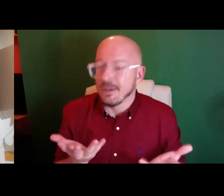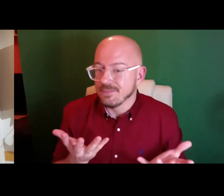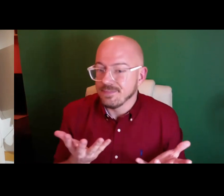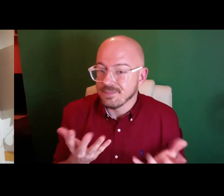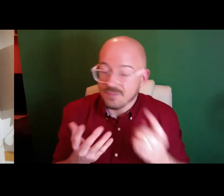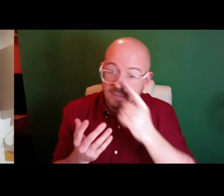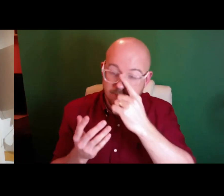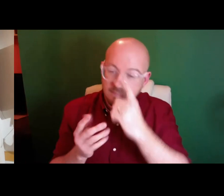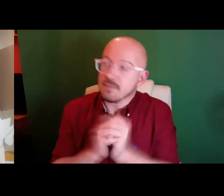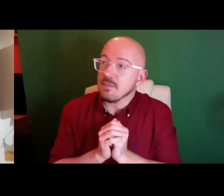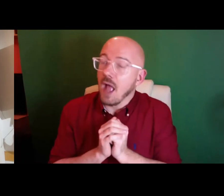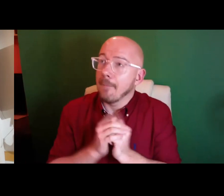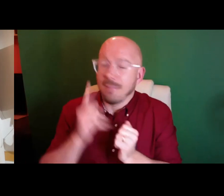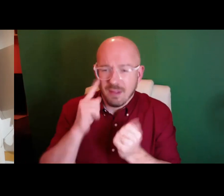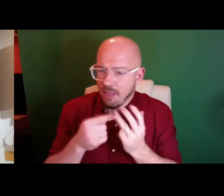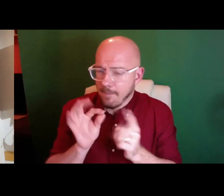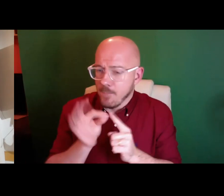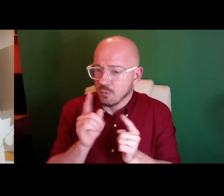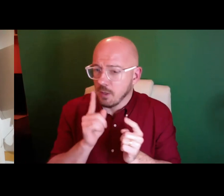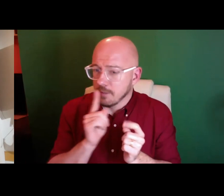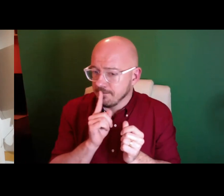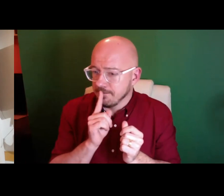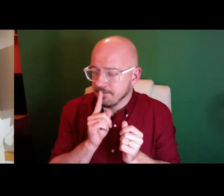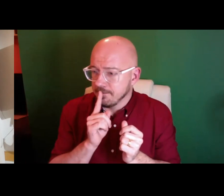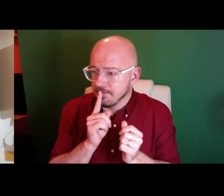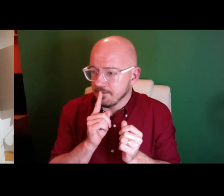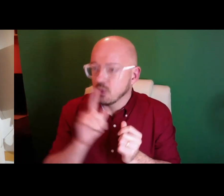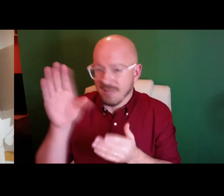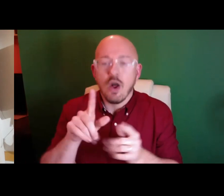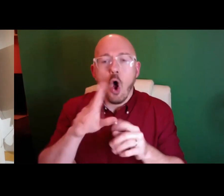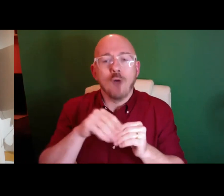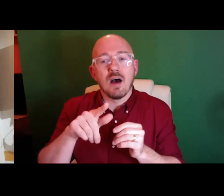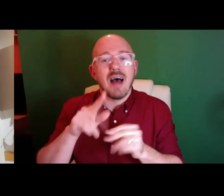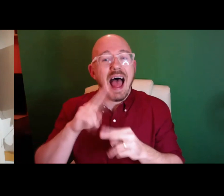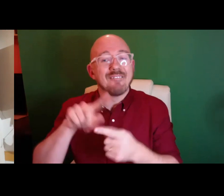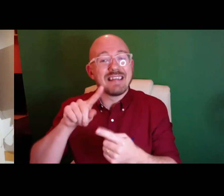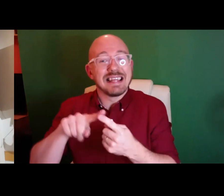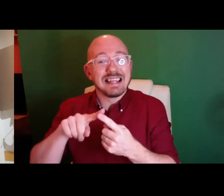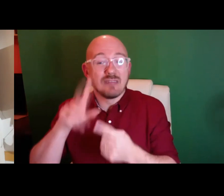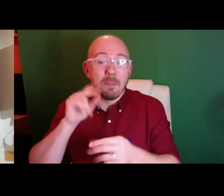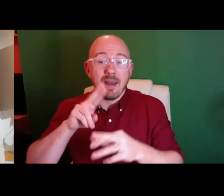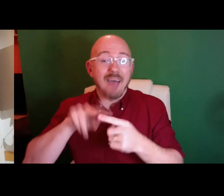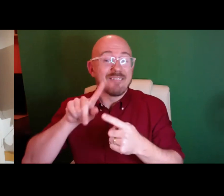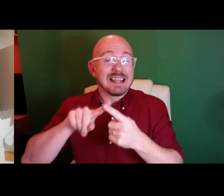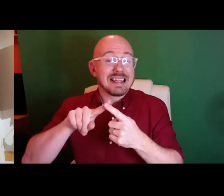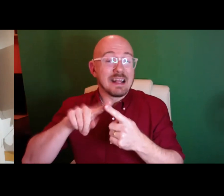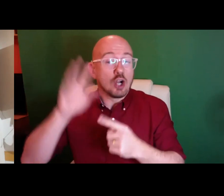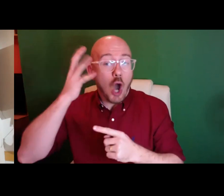language? So we need to see more qualifications for people in BSL about BSL.